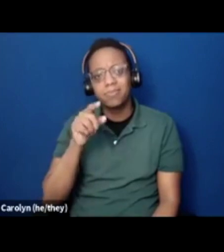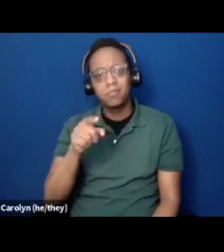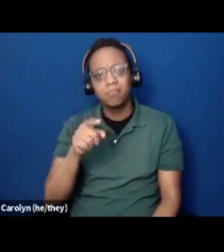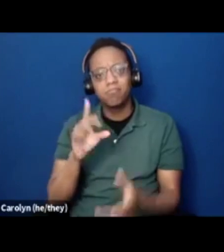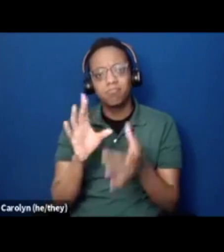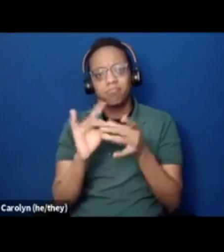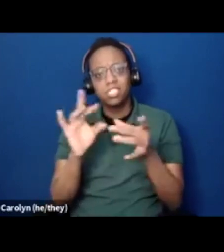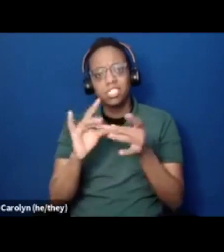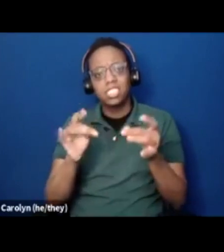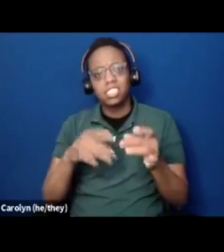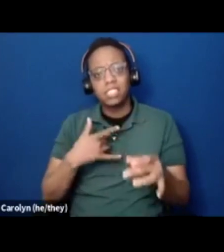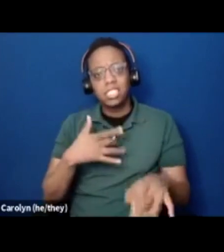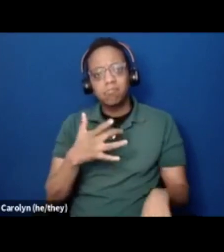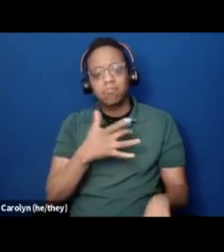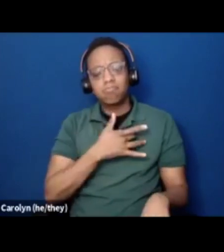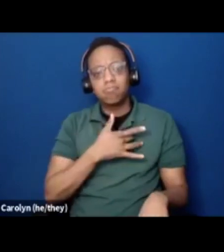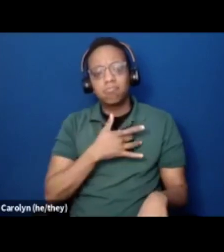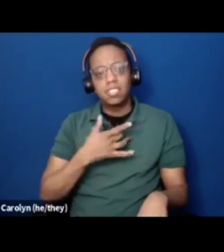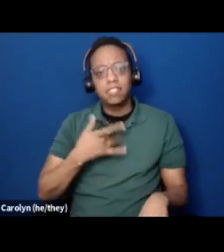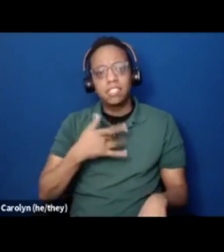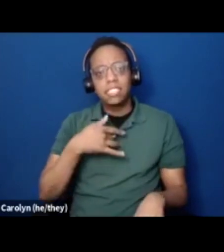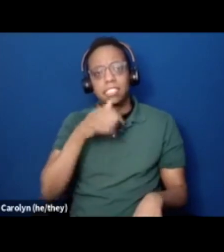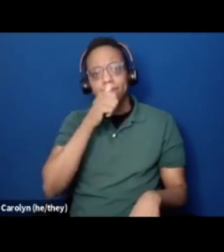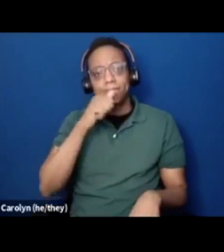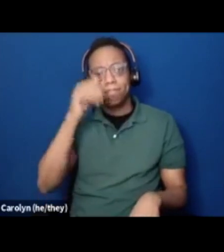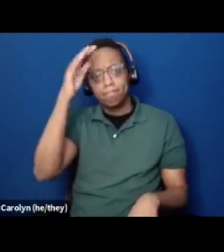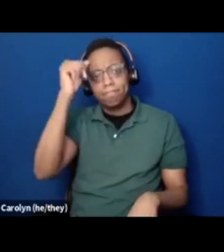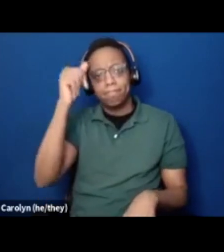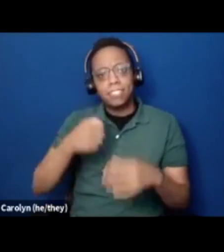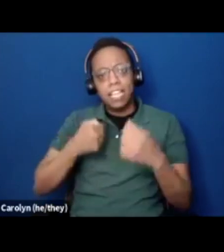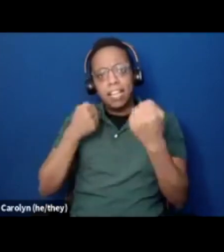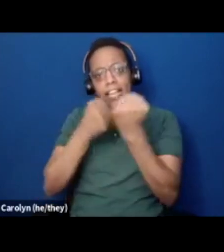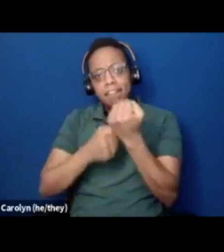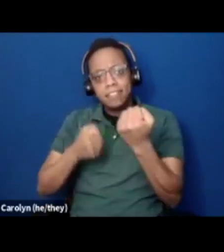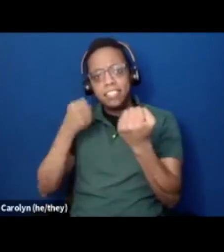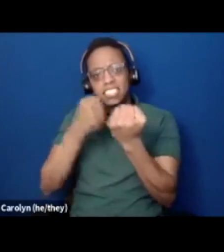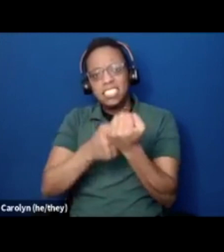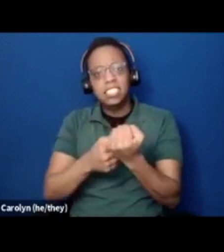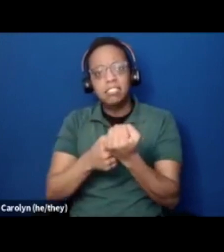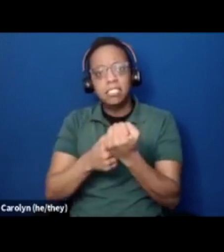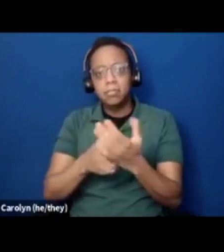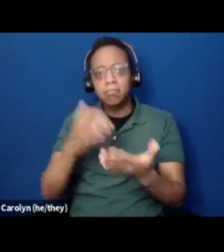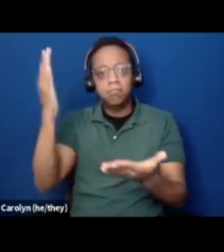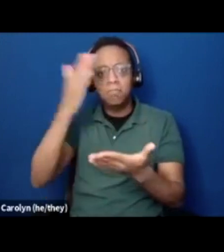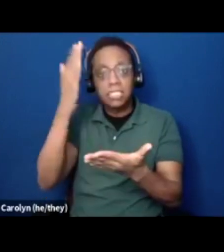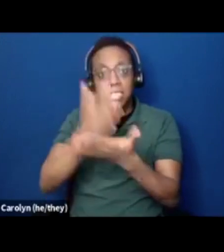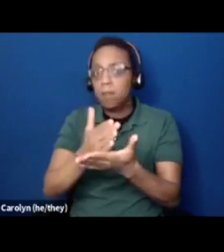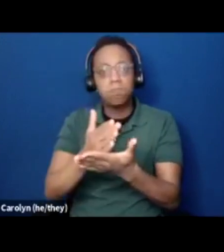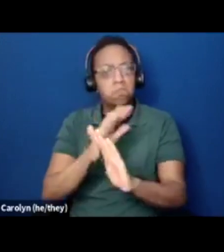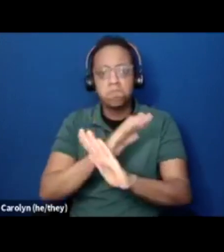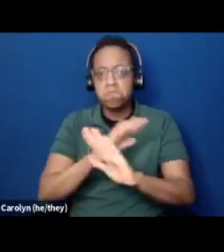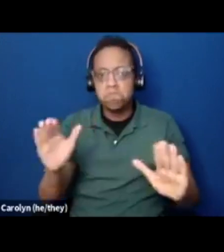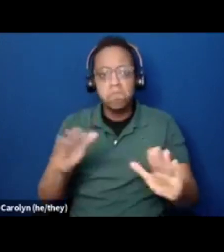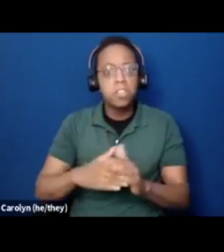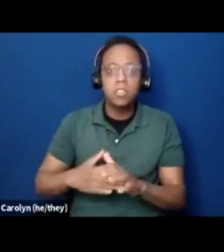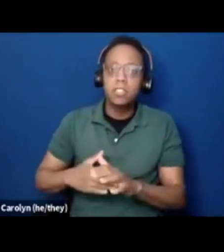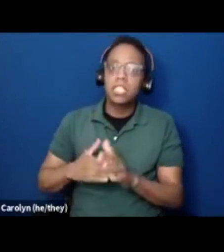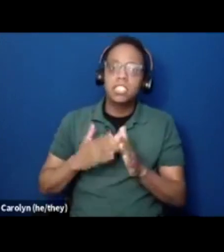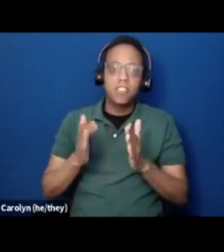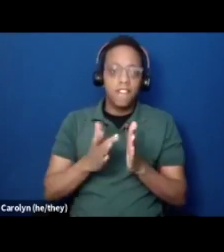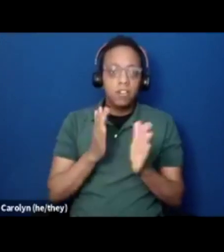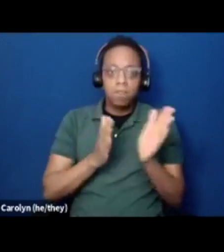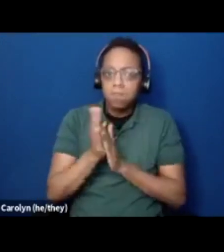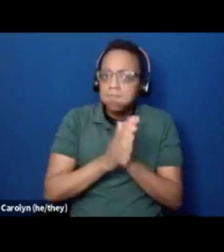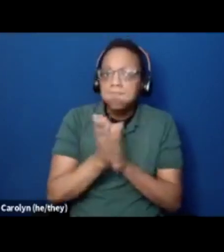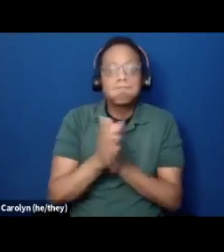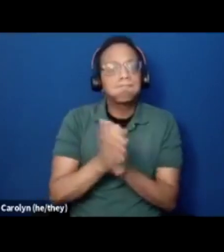the resiliency in your advocacy and how it didn't stop. It just reinvigorated you to do